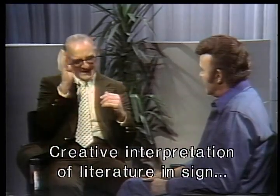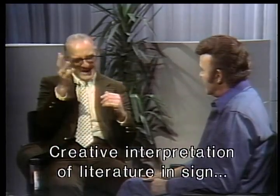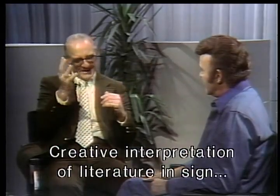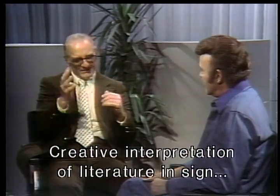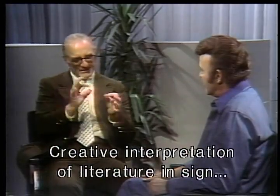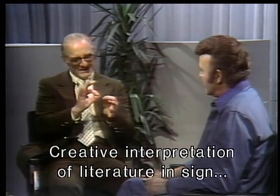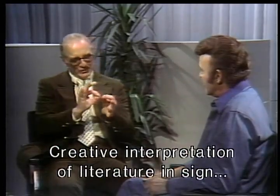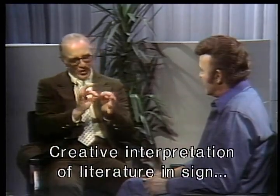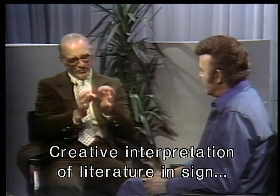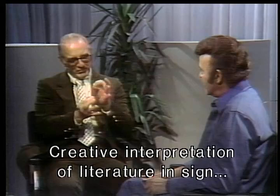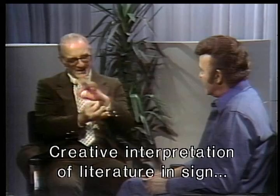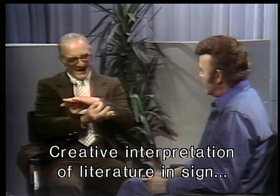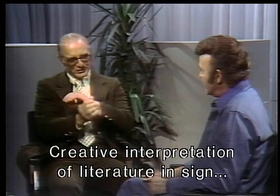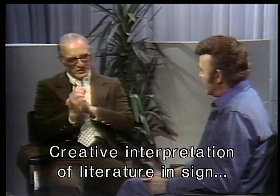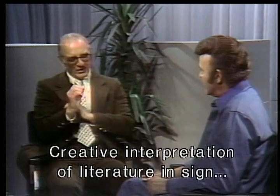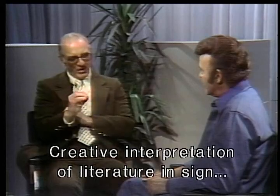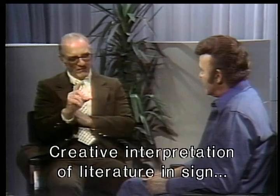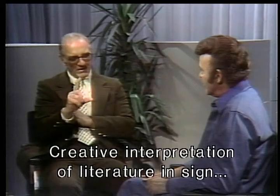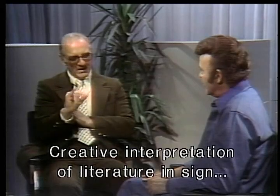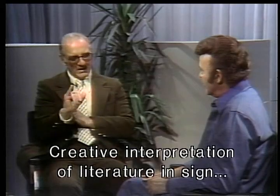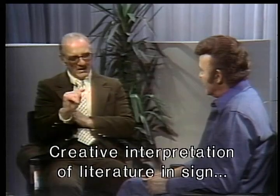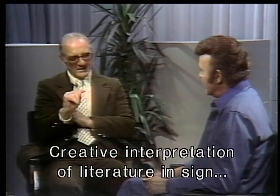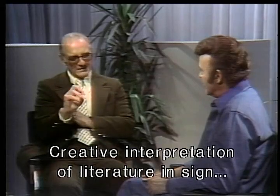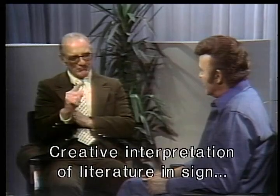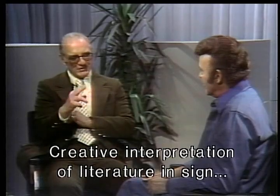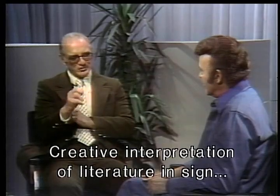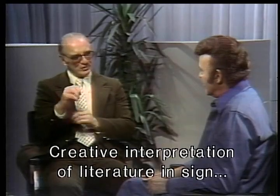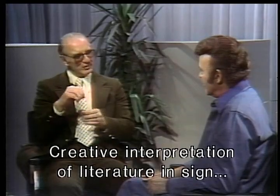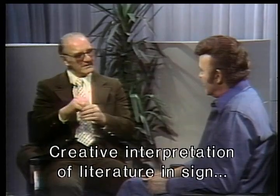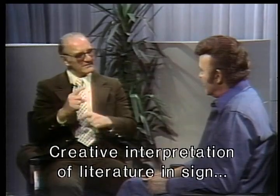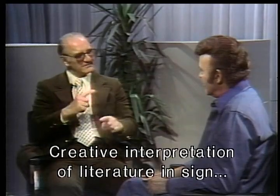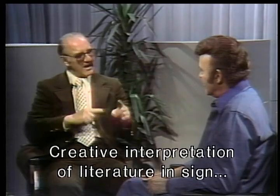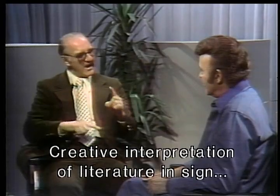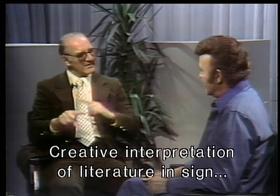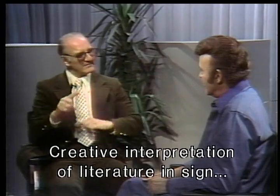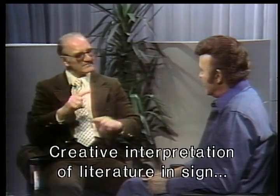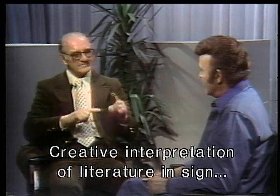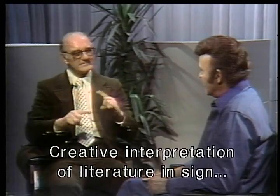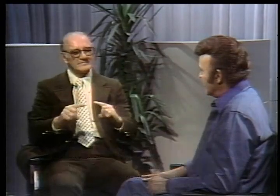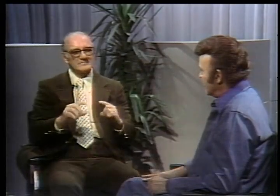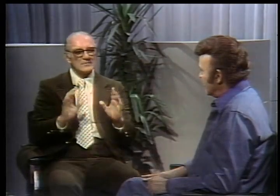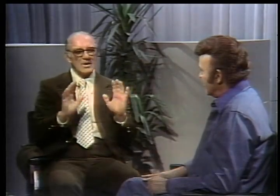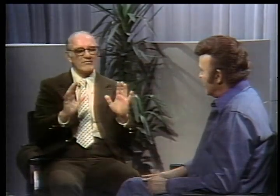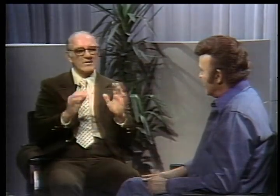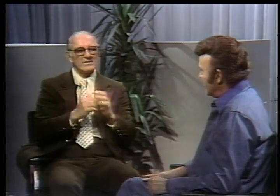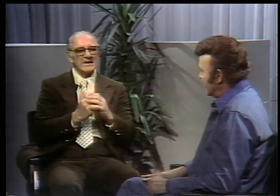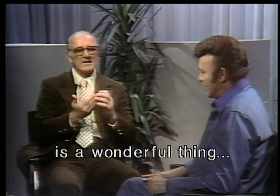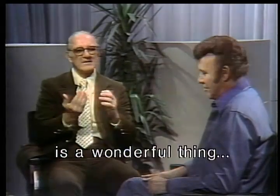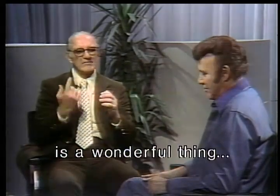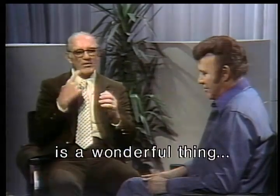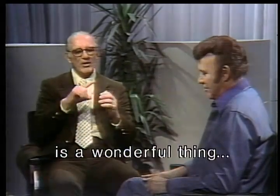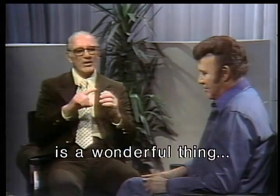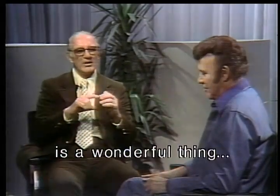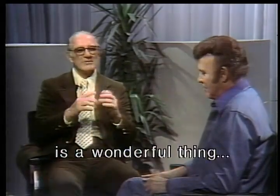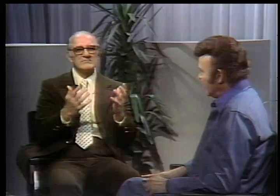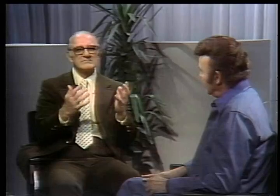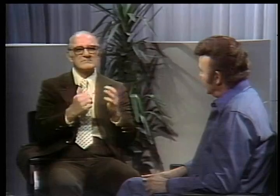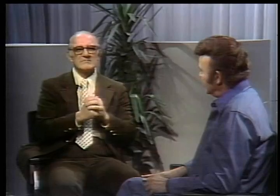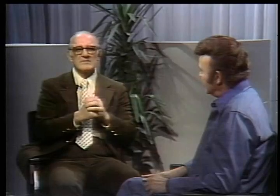creative interpretation of literature in sign. Wonderful thing for